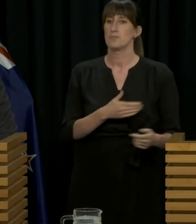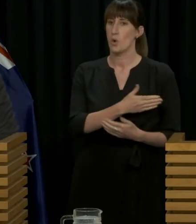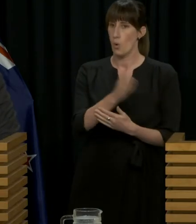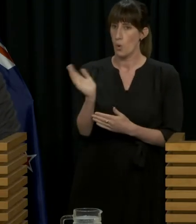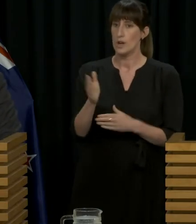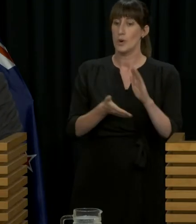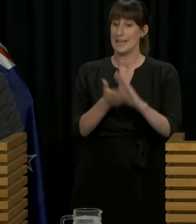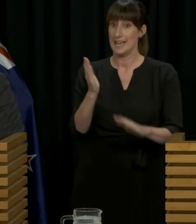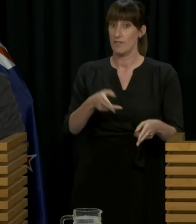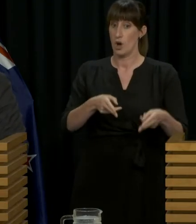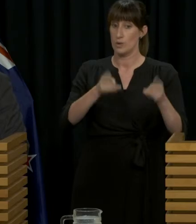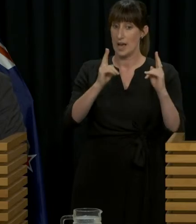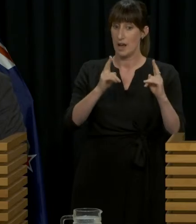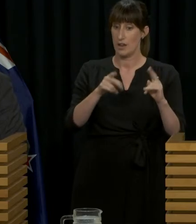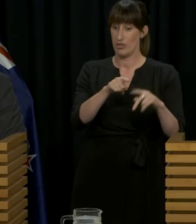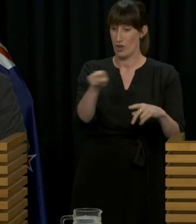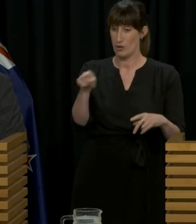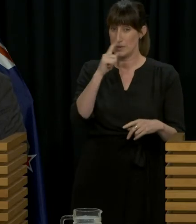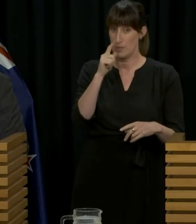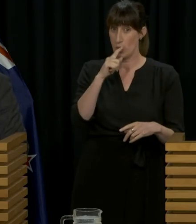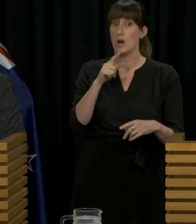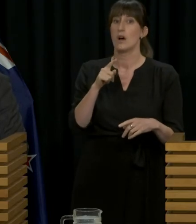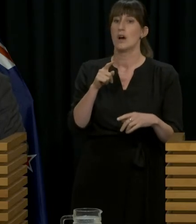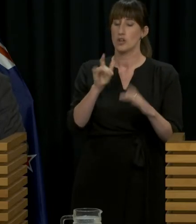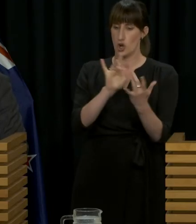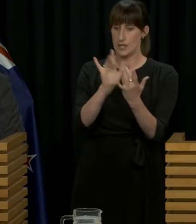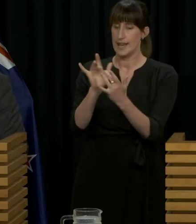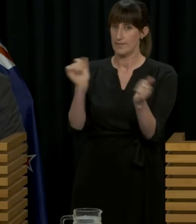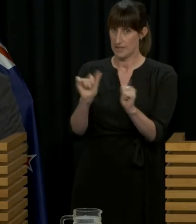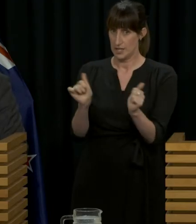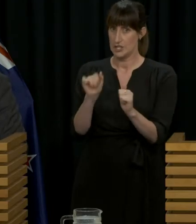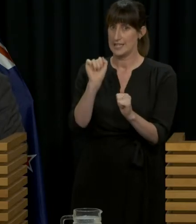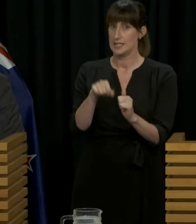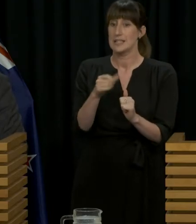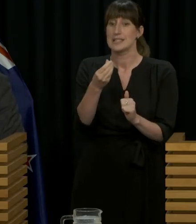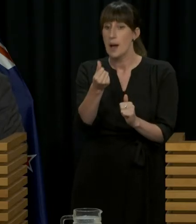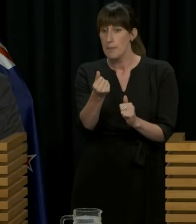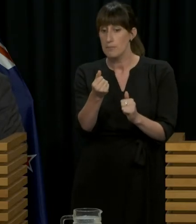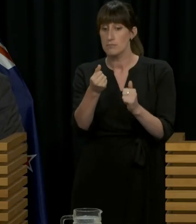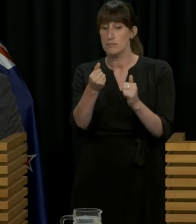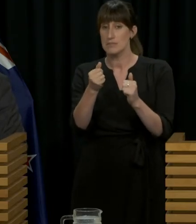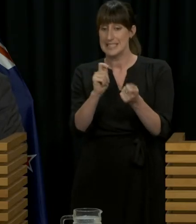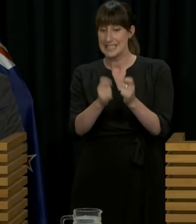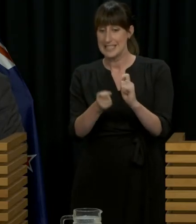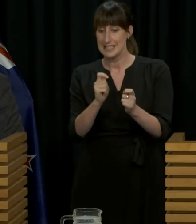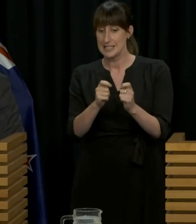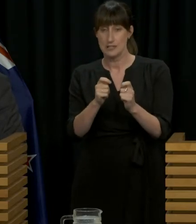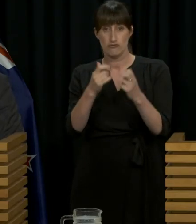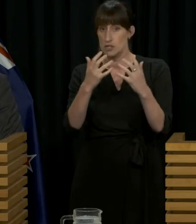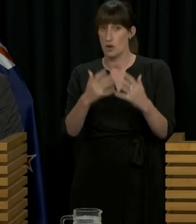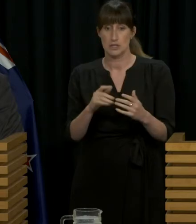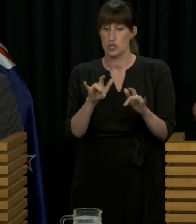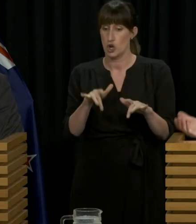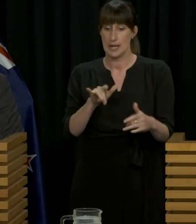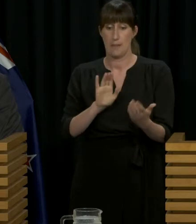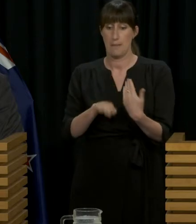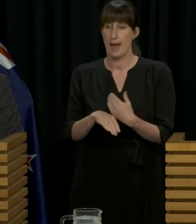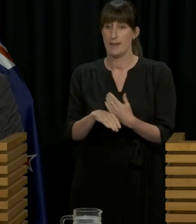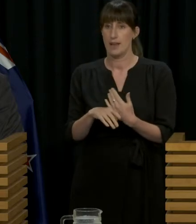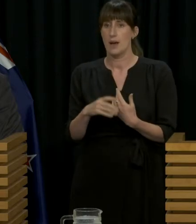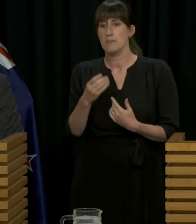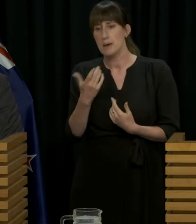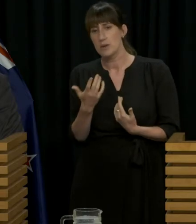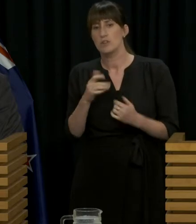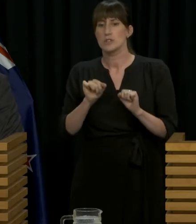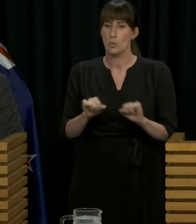contacted, and yes, there are still some results outstanding. It may be that the majority of those people have been tested, and we're just waiting to see the negative results